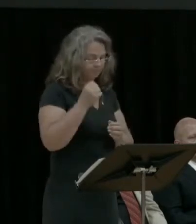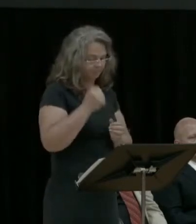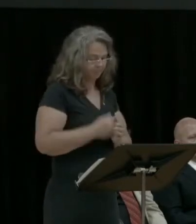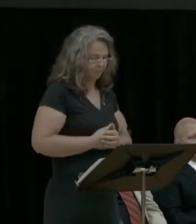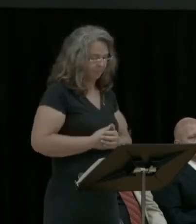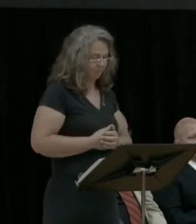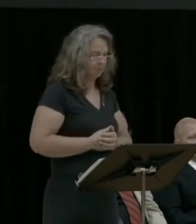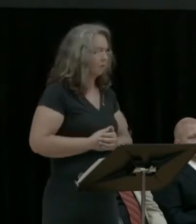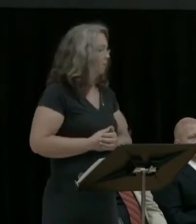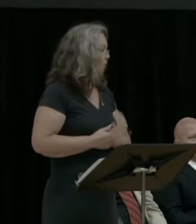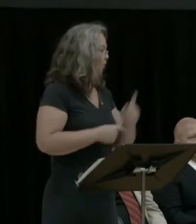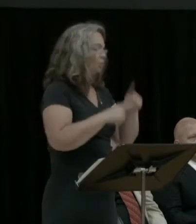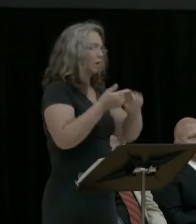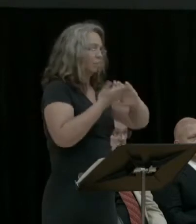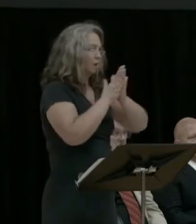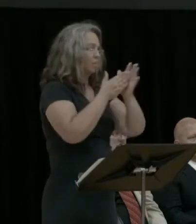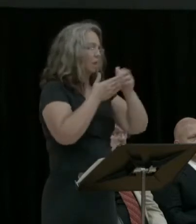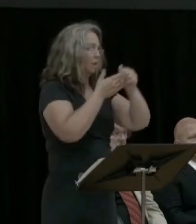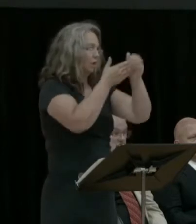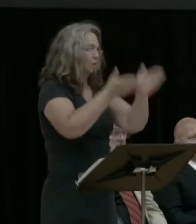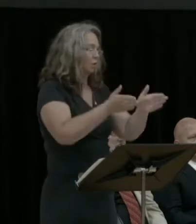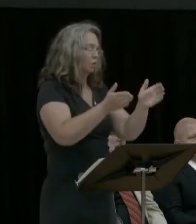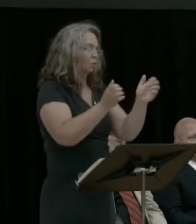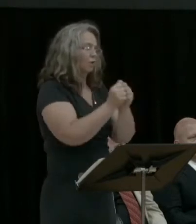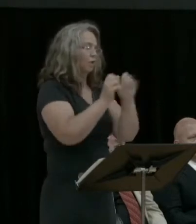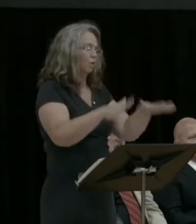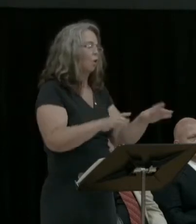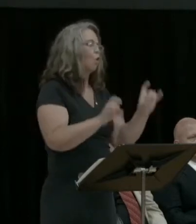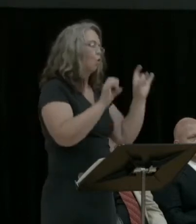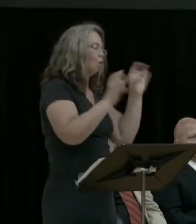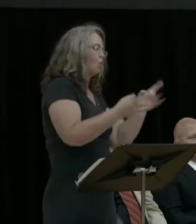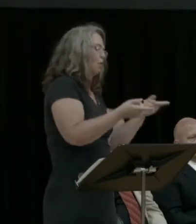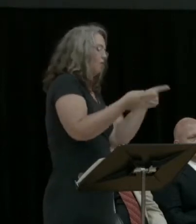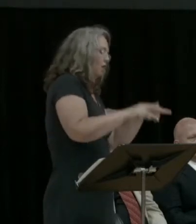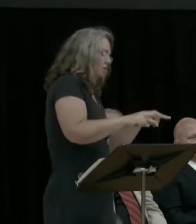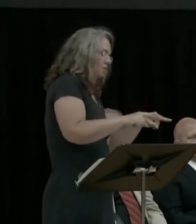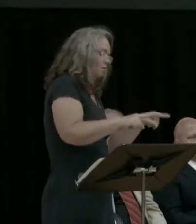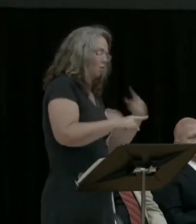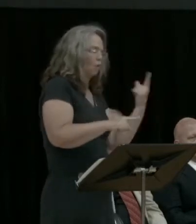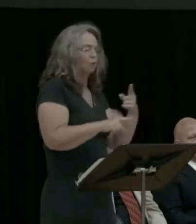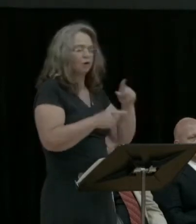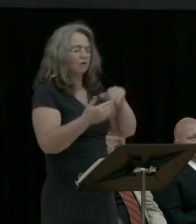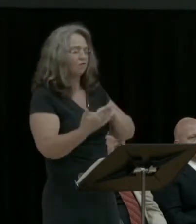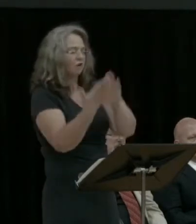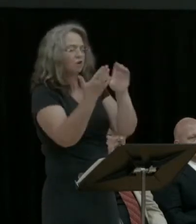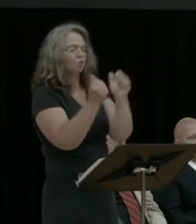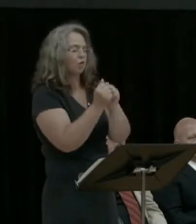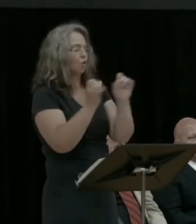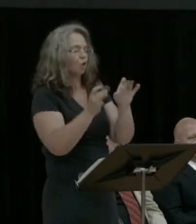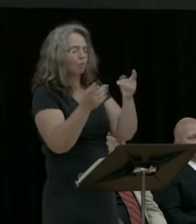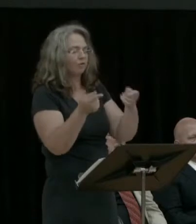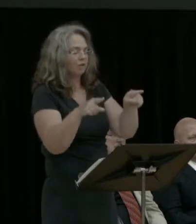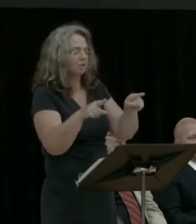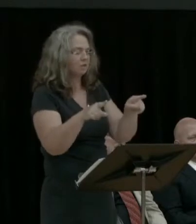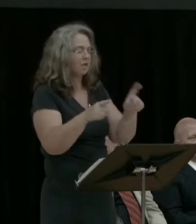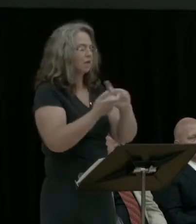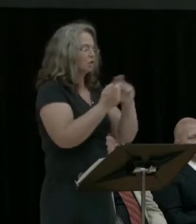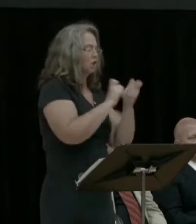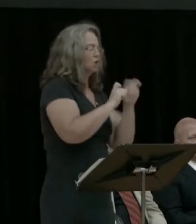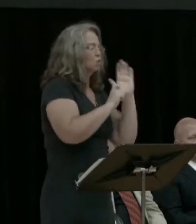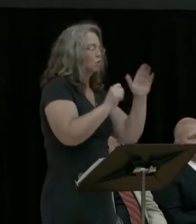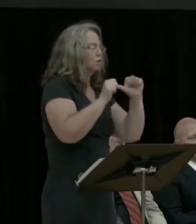For one cannot become a leader without facing tragedy. It is only when we are faced with this that change starts to